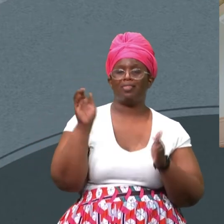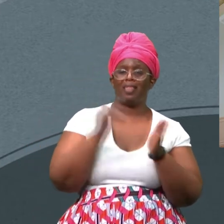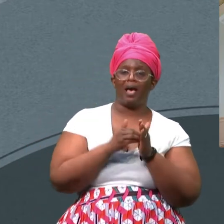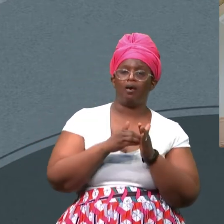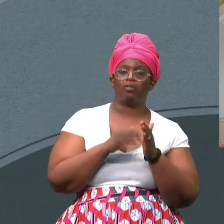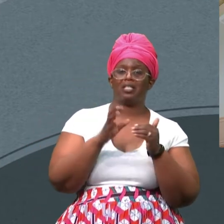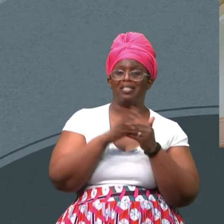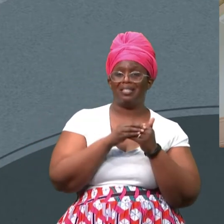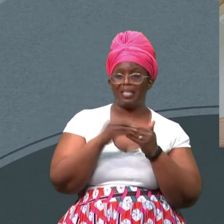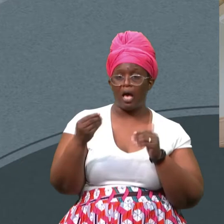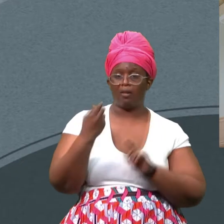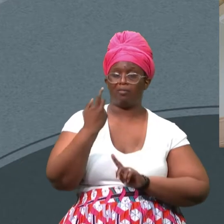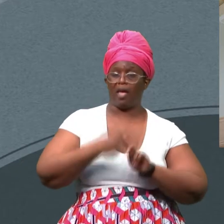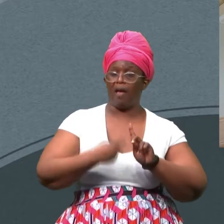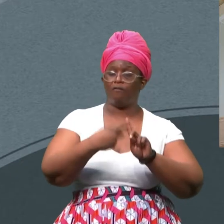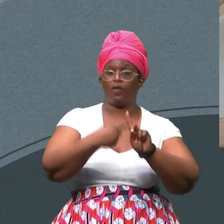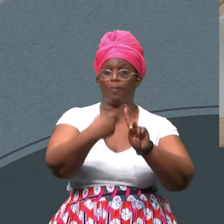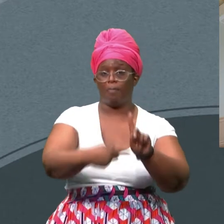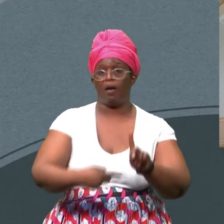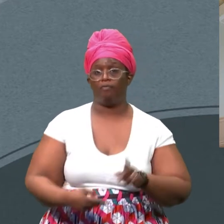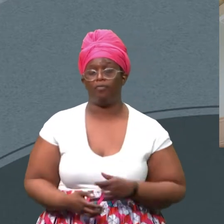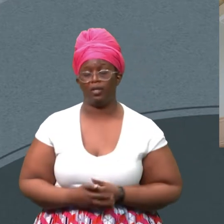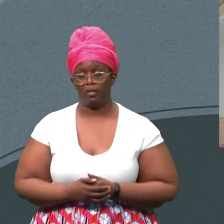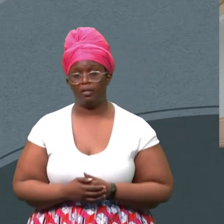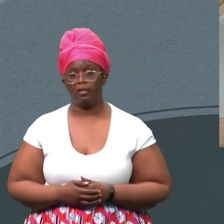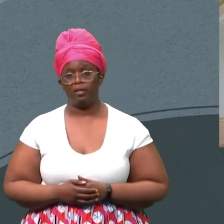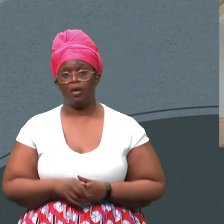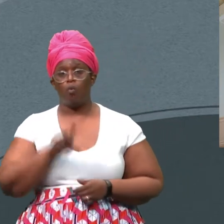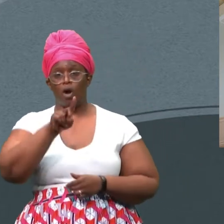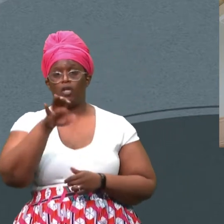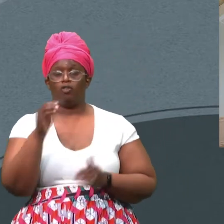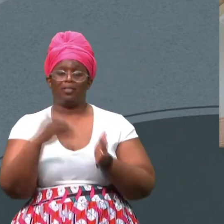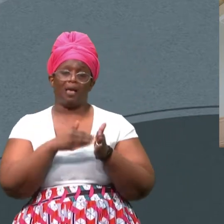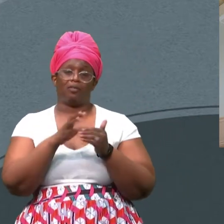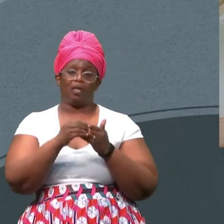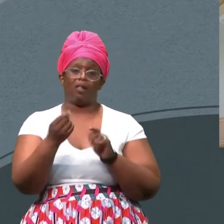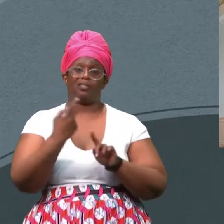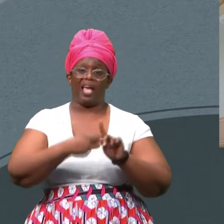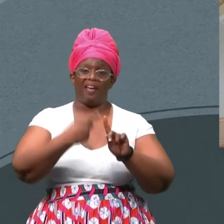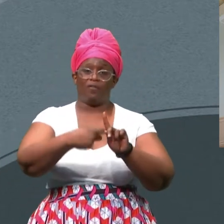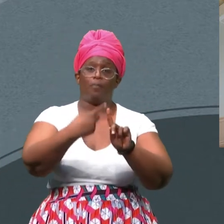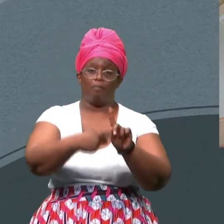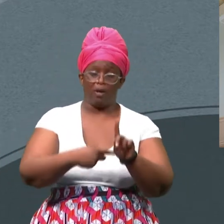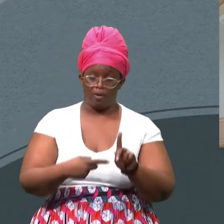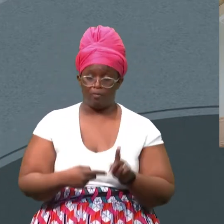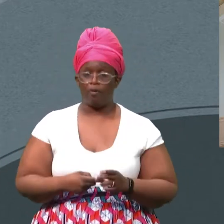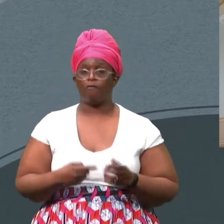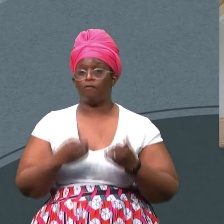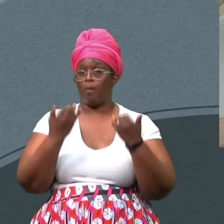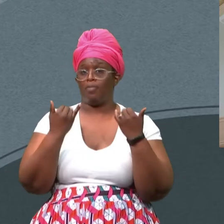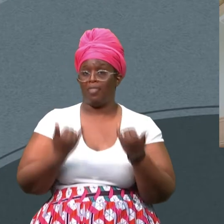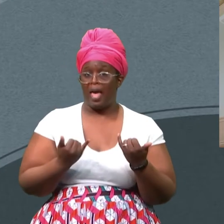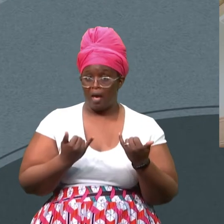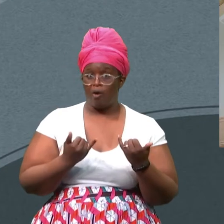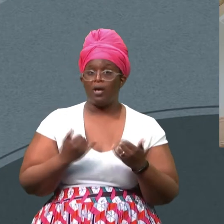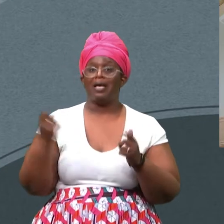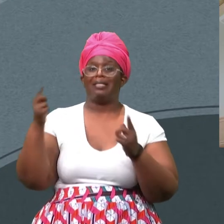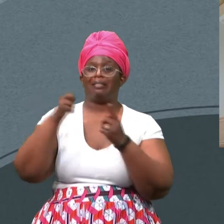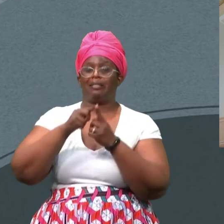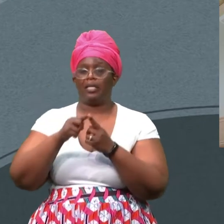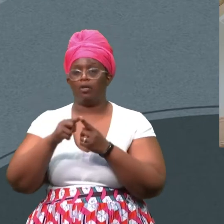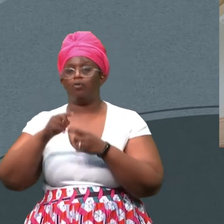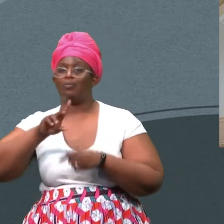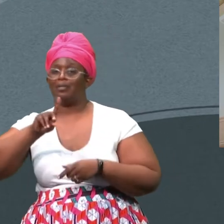every month for the rest of this year. Every single month, $100,000 above our normal giving. Y'all,